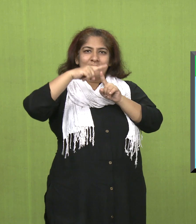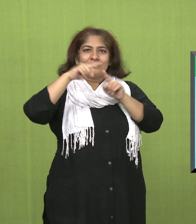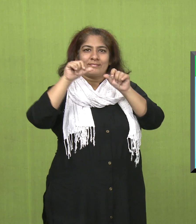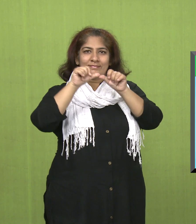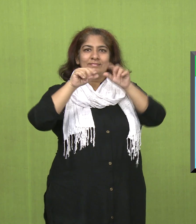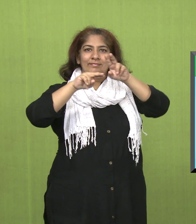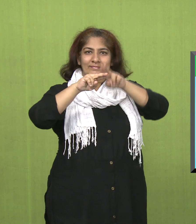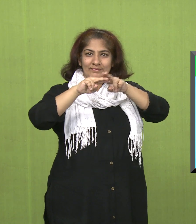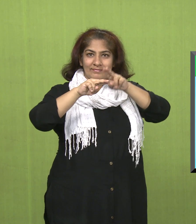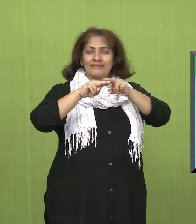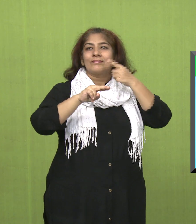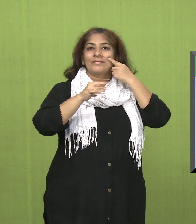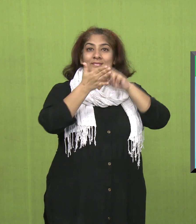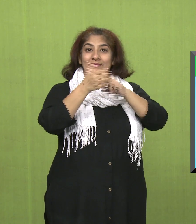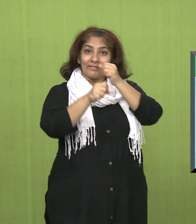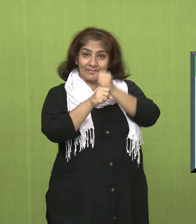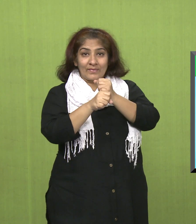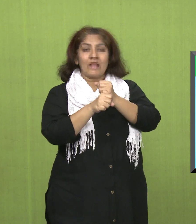Like the word staffing.